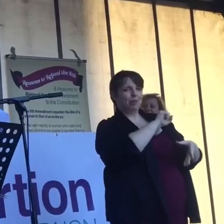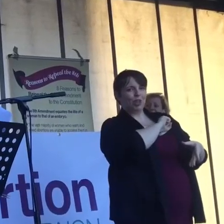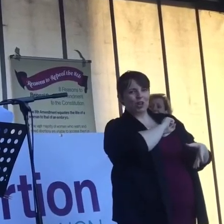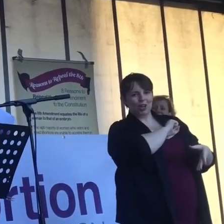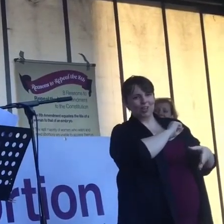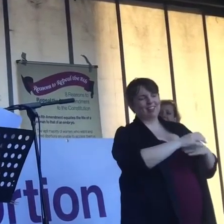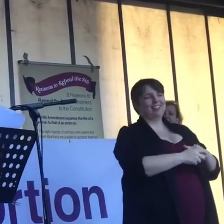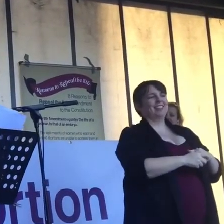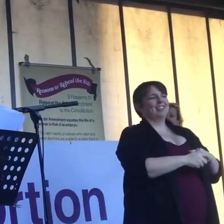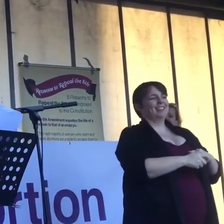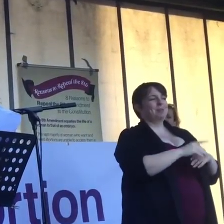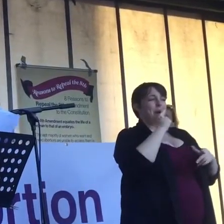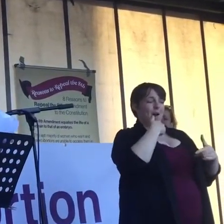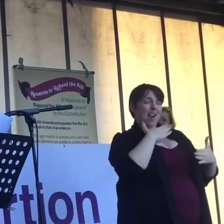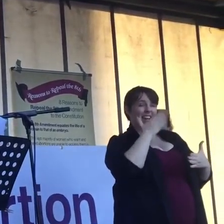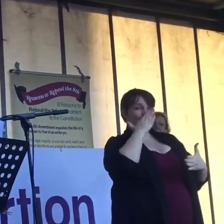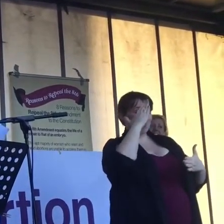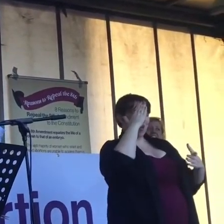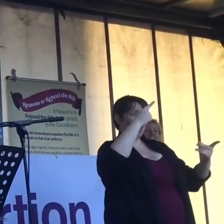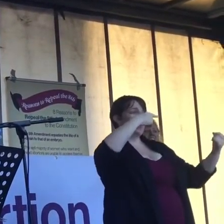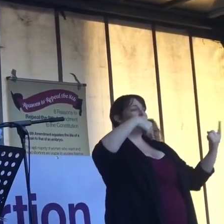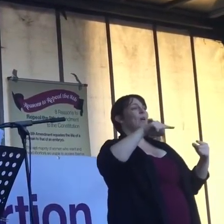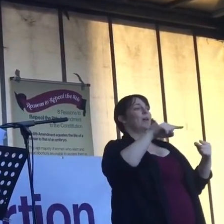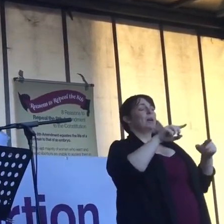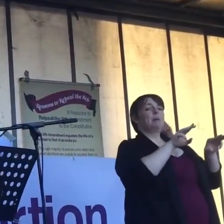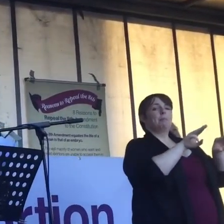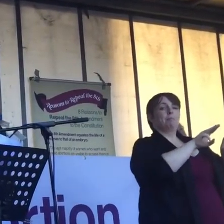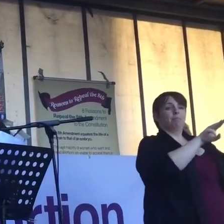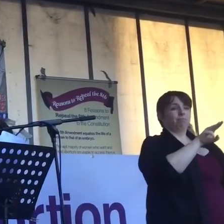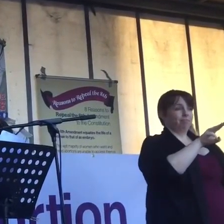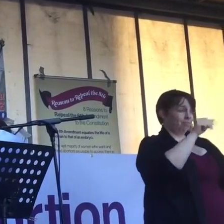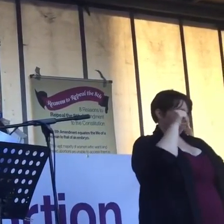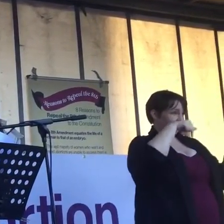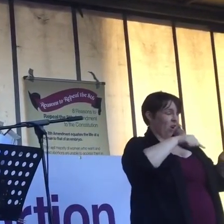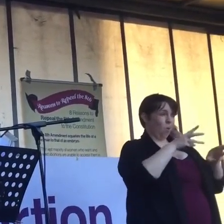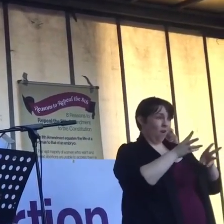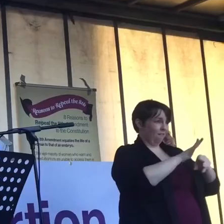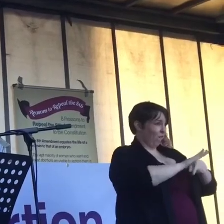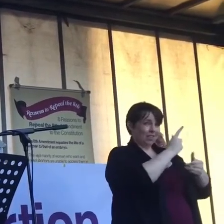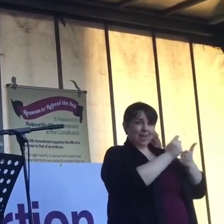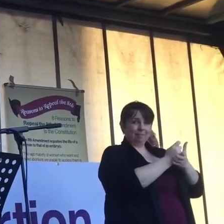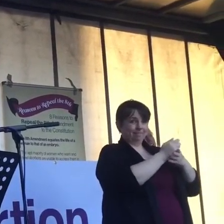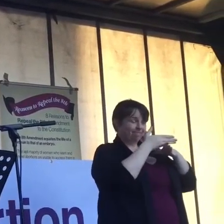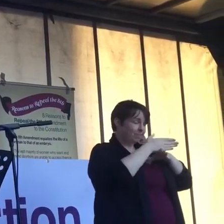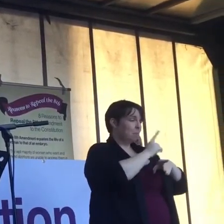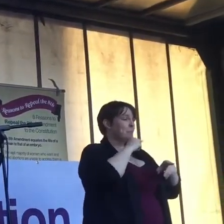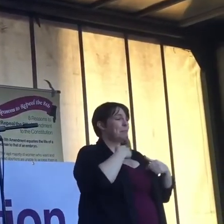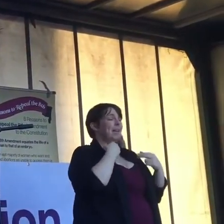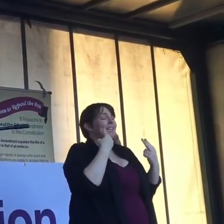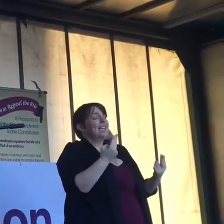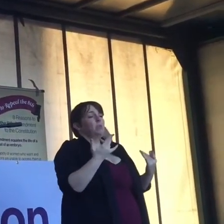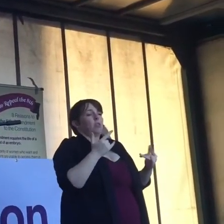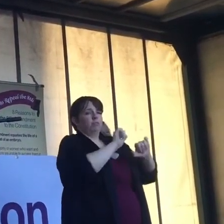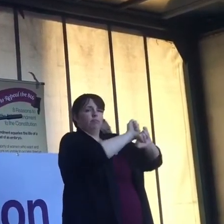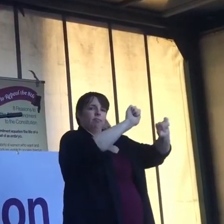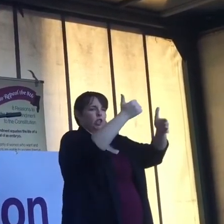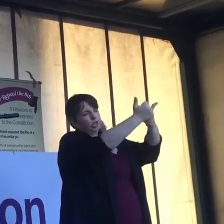What I'd like to let you know is that people are working all the time, but one of the things we really need is your support, and you know